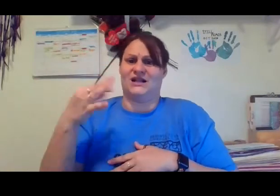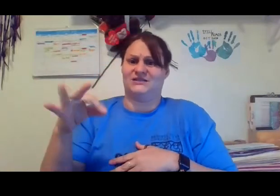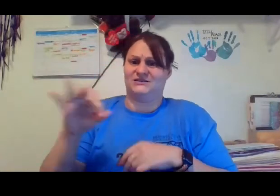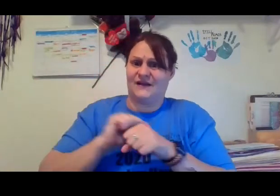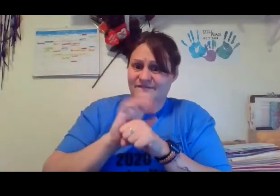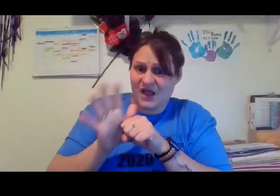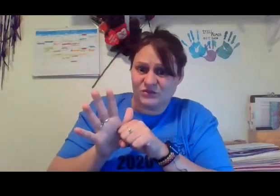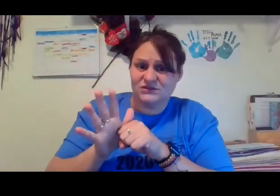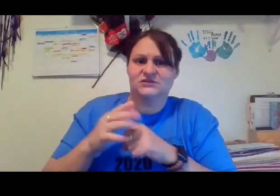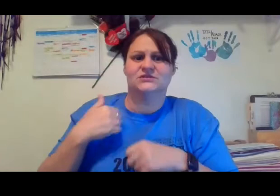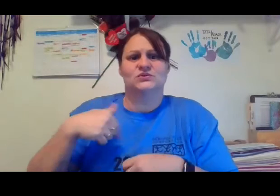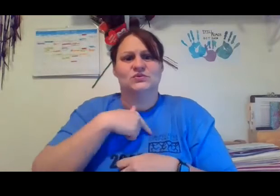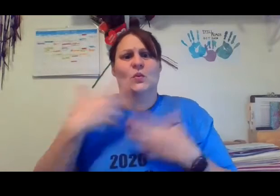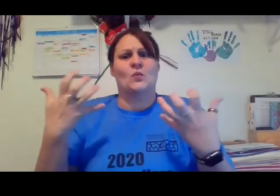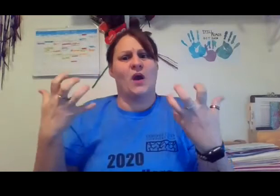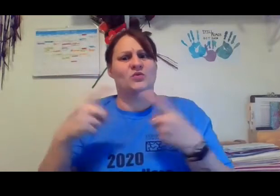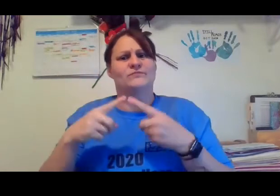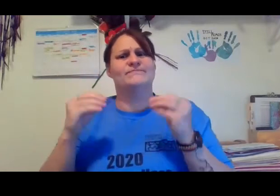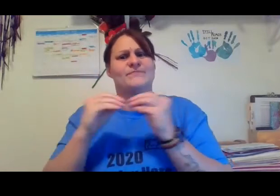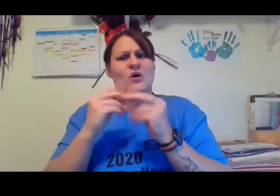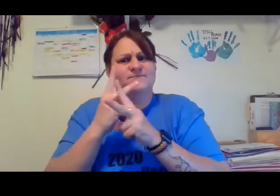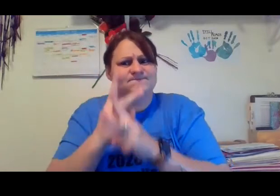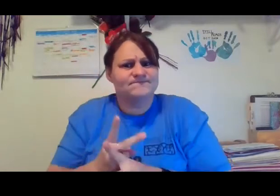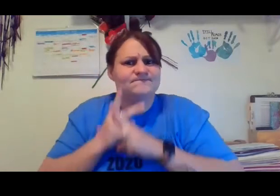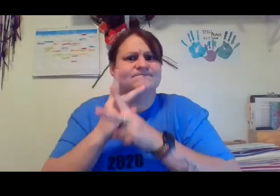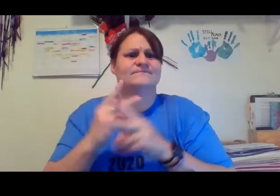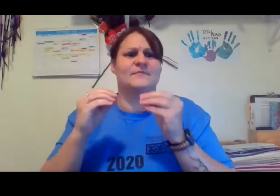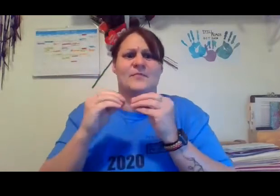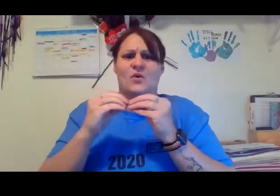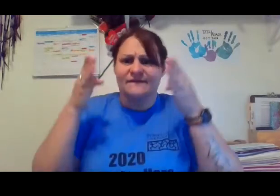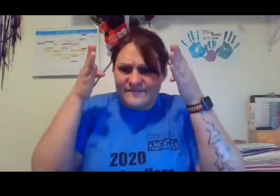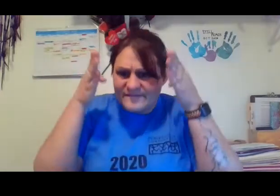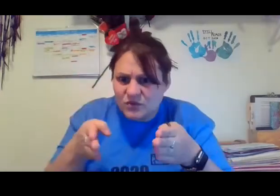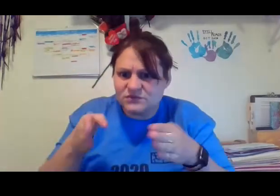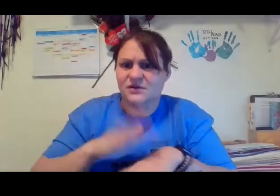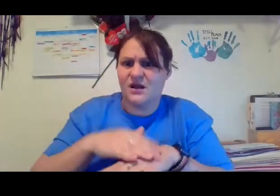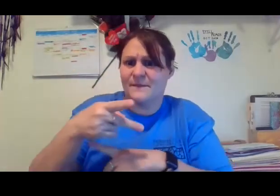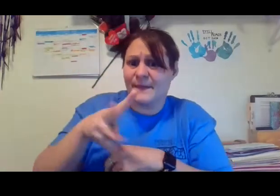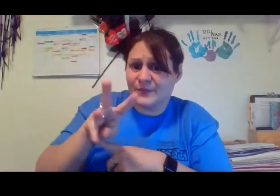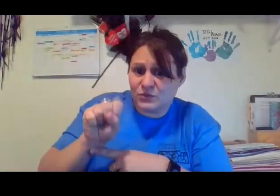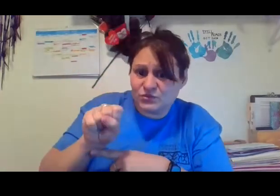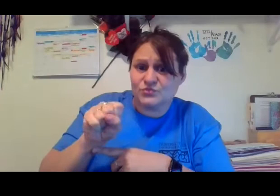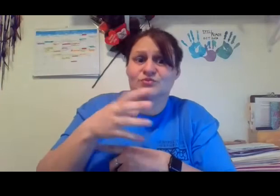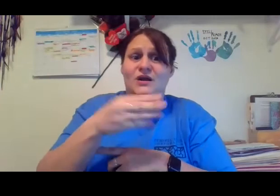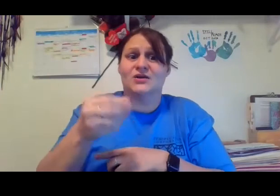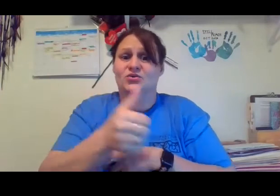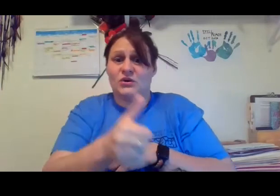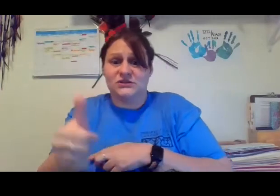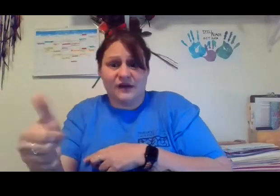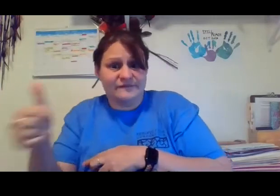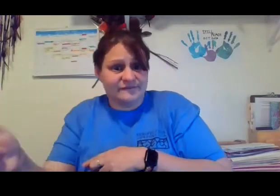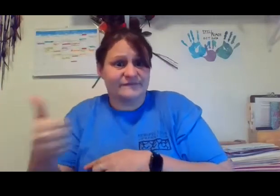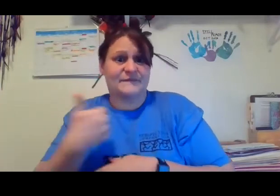As we all know, the COVID-19 numbers are increasing. So we have to be more vigilant